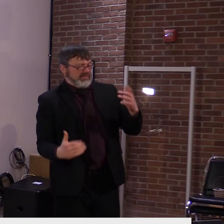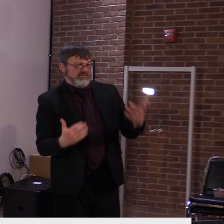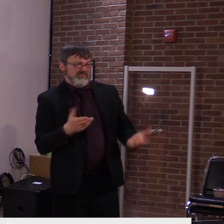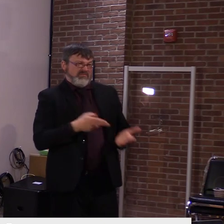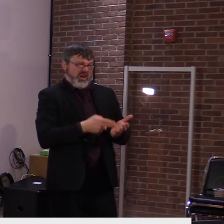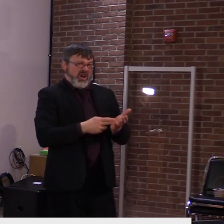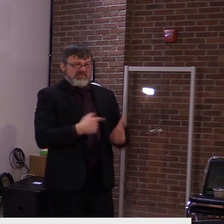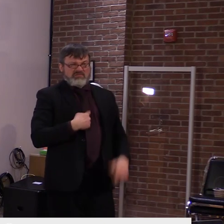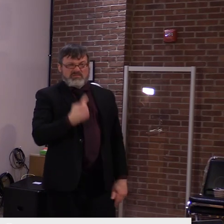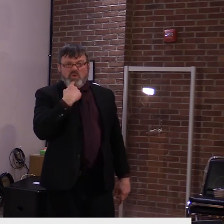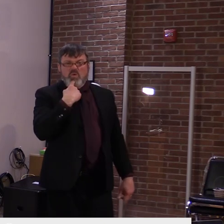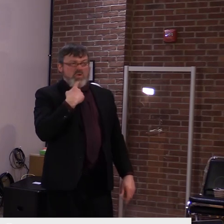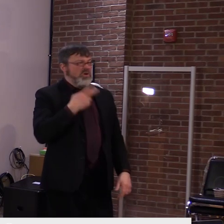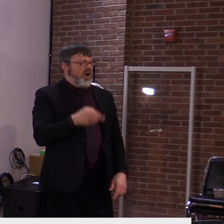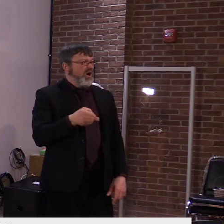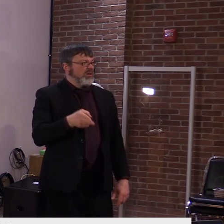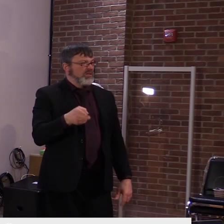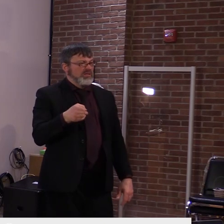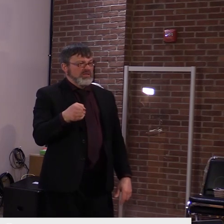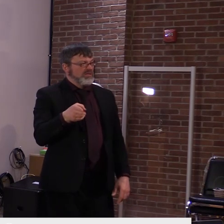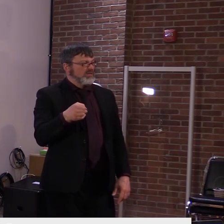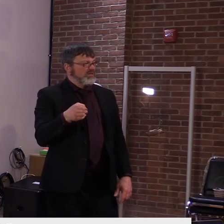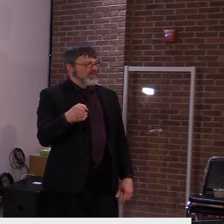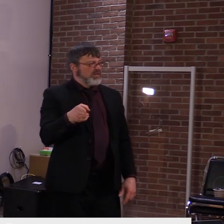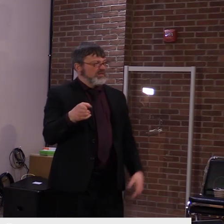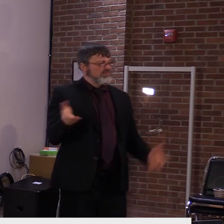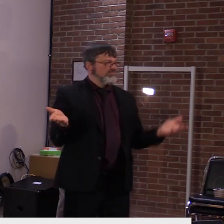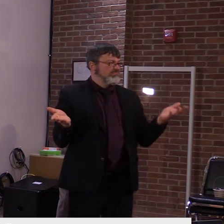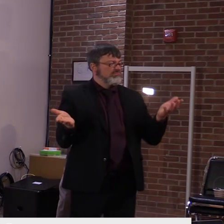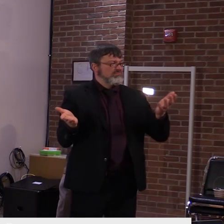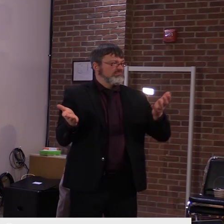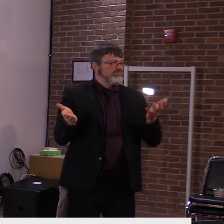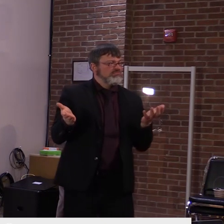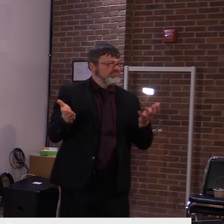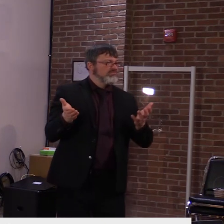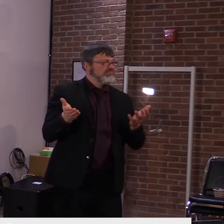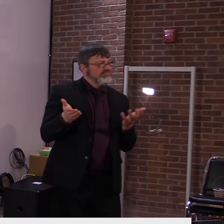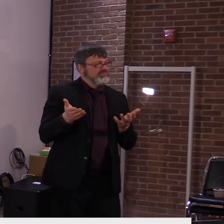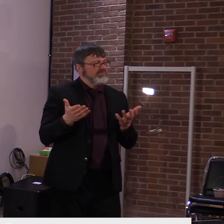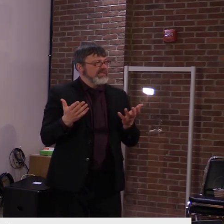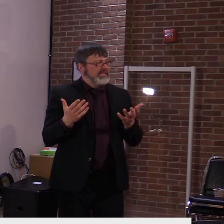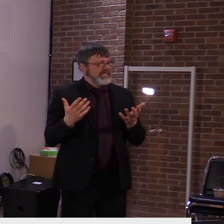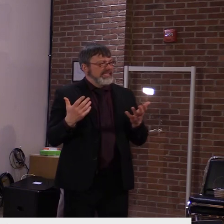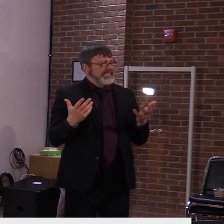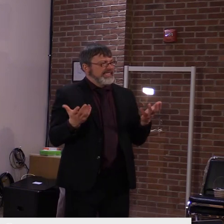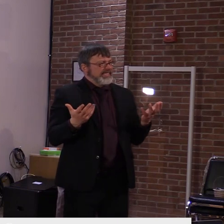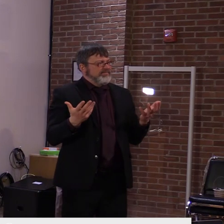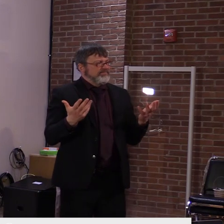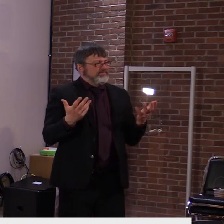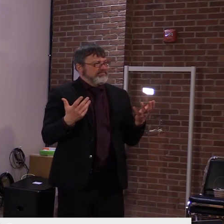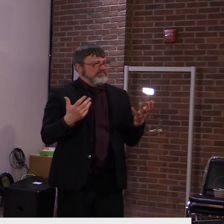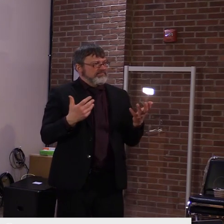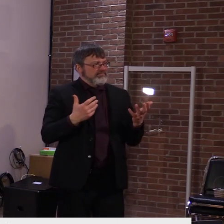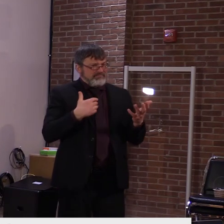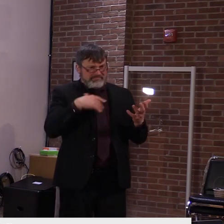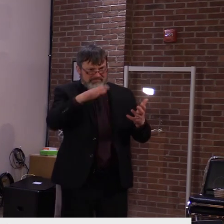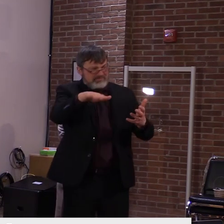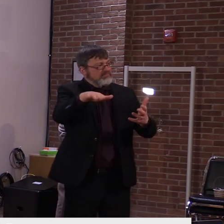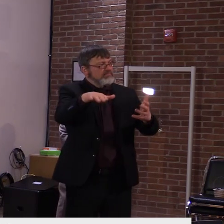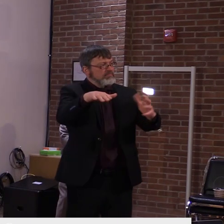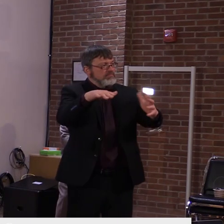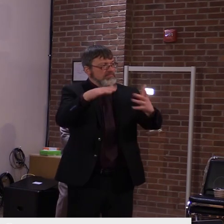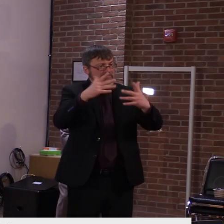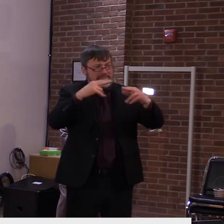Bennington. But I have no interest in bargaining for this and offering an incentive. I think the incentive